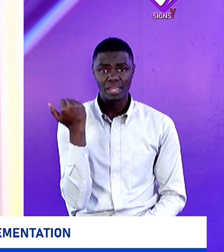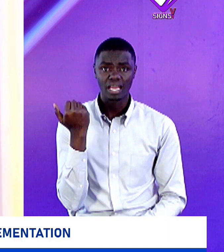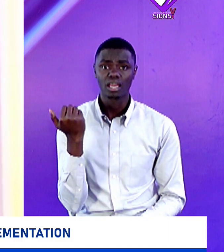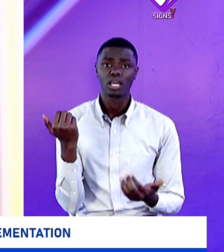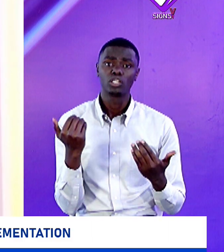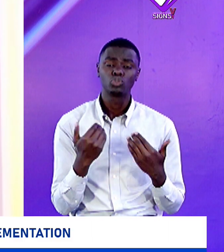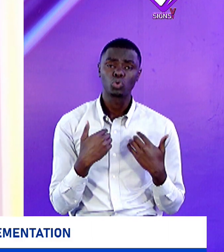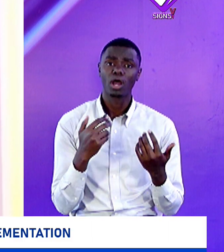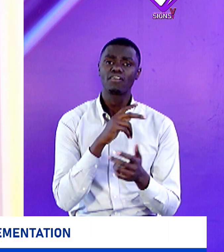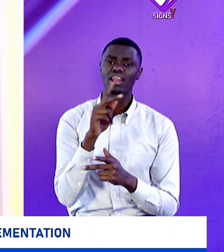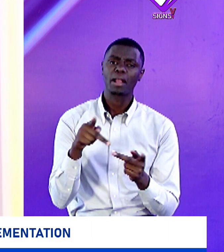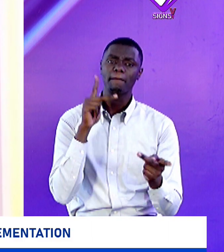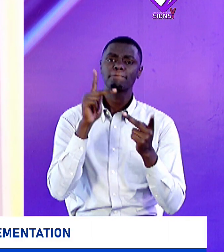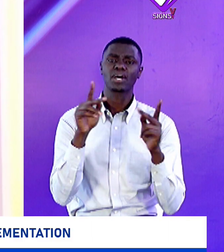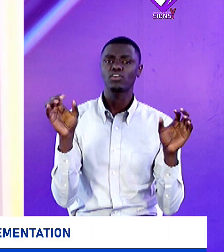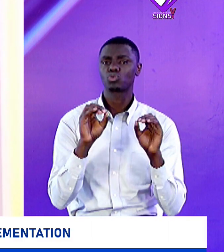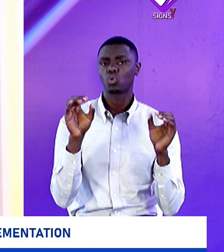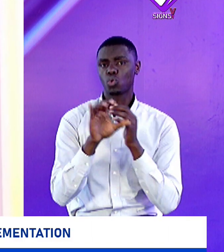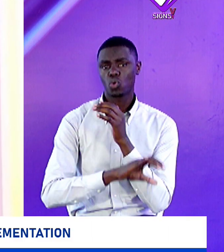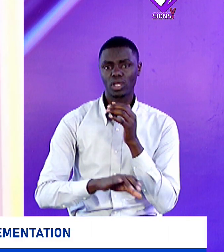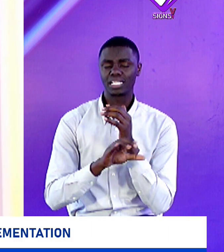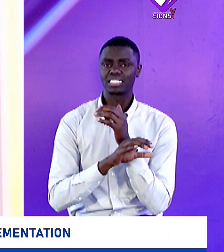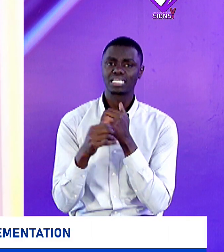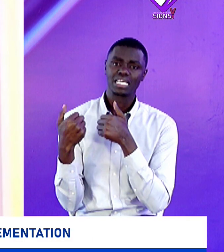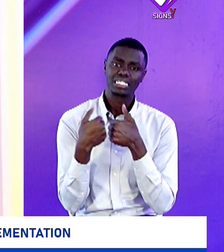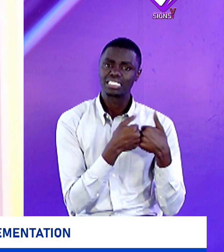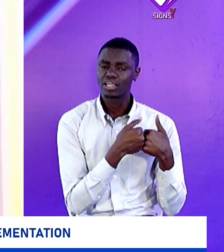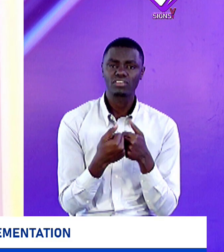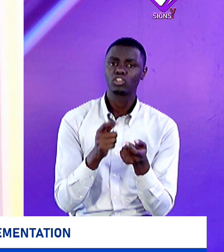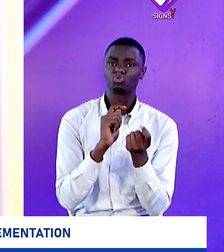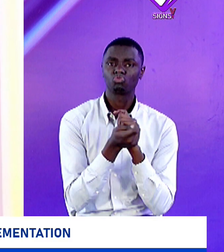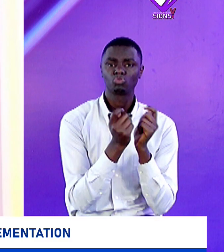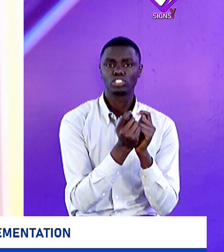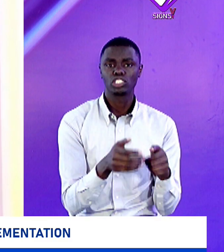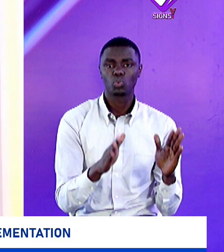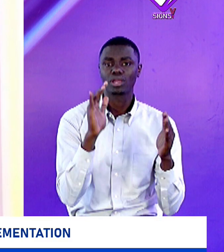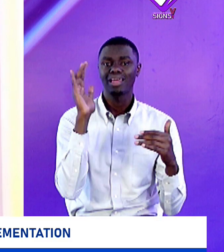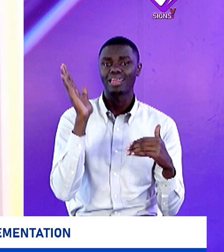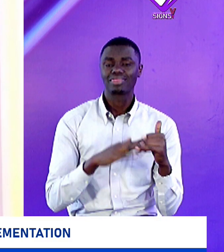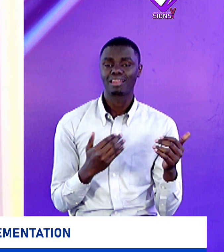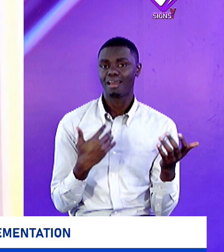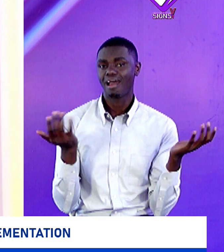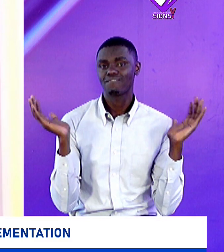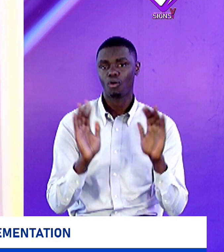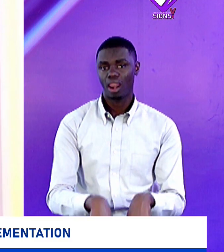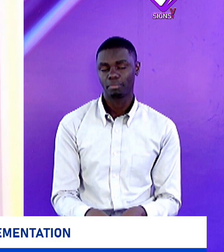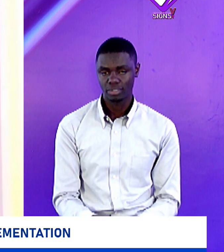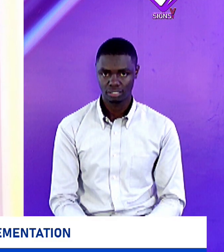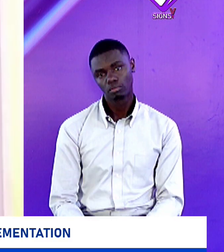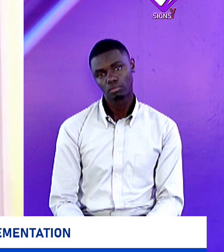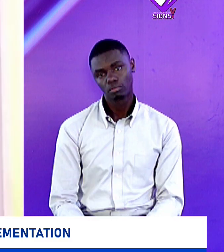an imperfect country that is struggling to mend its ways than to have a collapsed one.